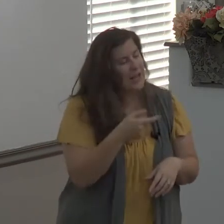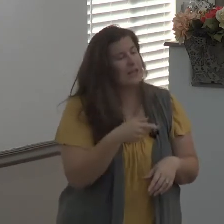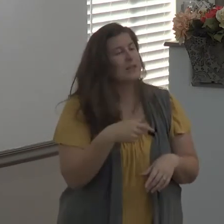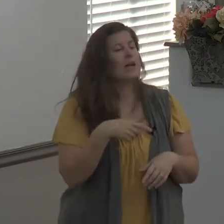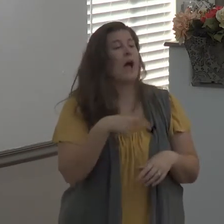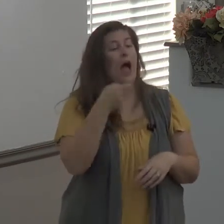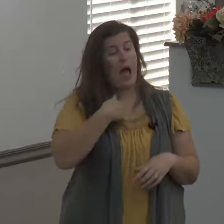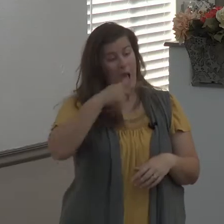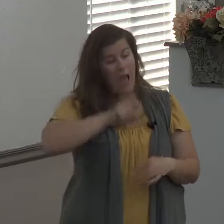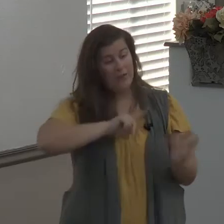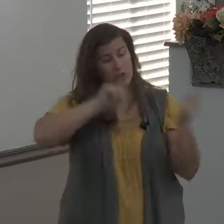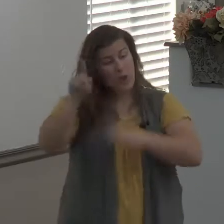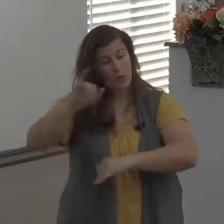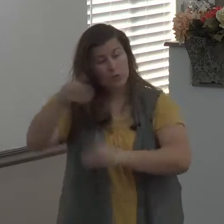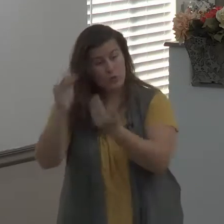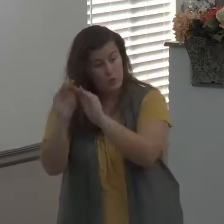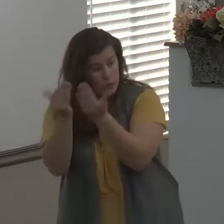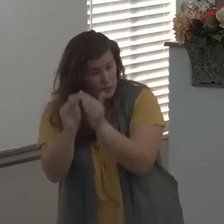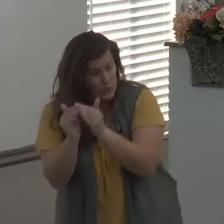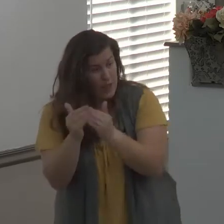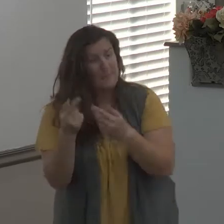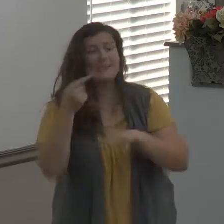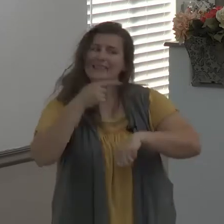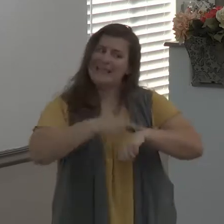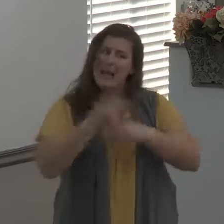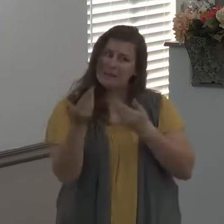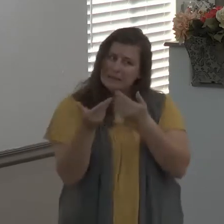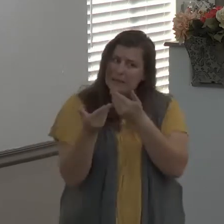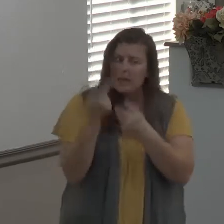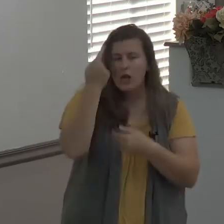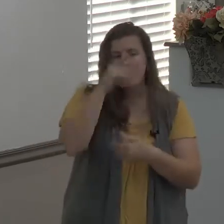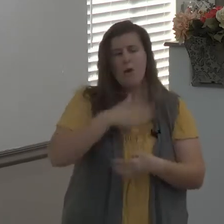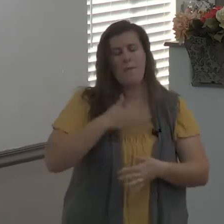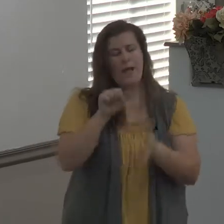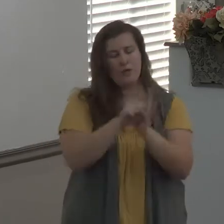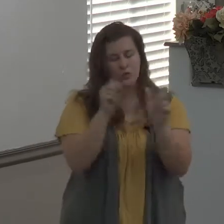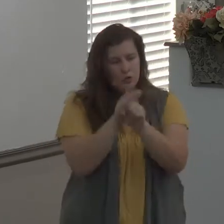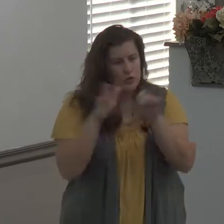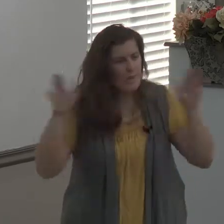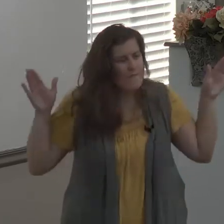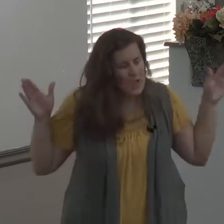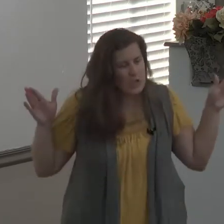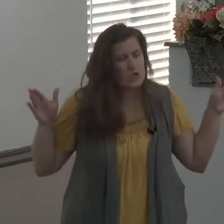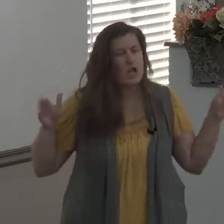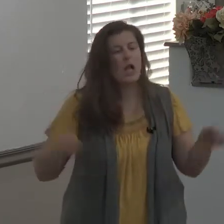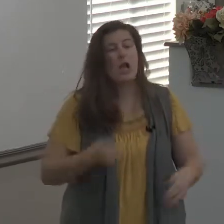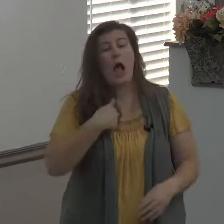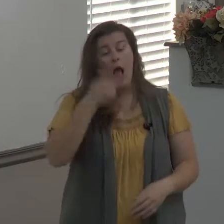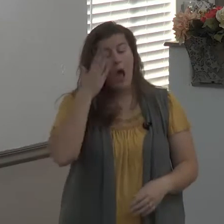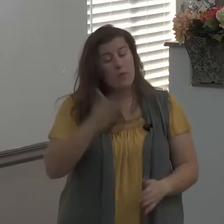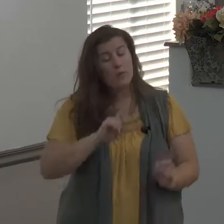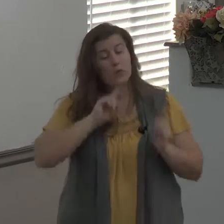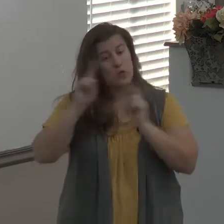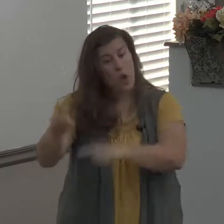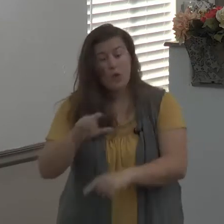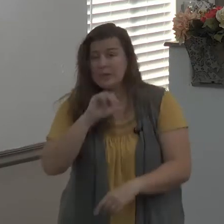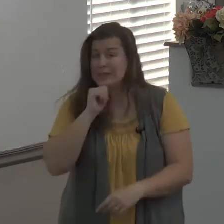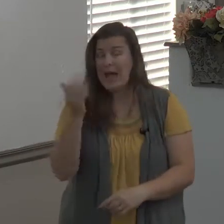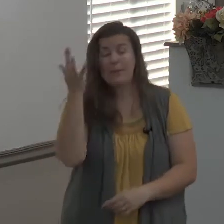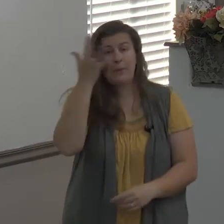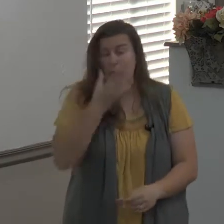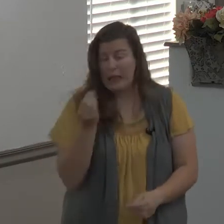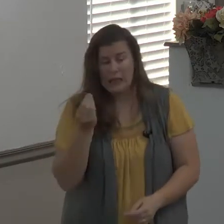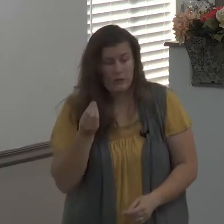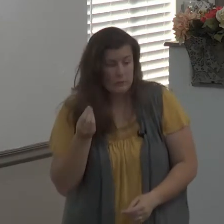instruct his disciples. He's trying to help them. He says, guys, listen, understand something. I got to go to Jerusalem. The time is getting near for my